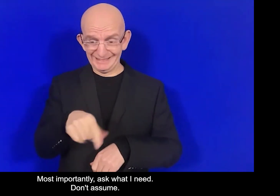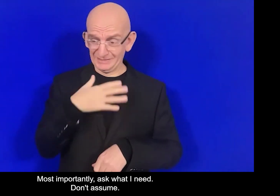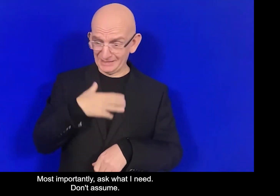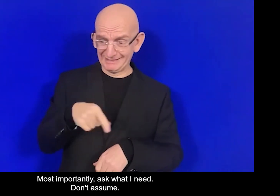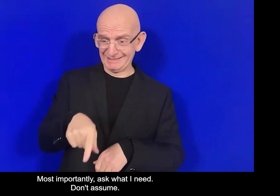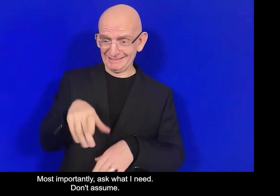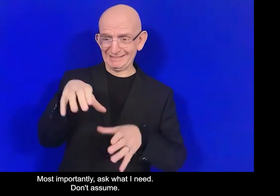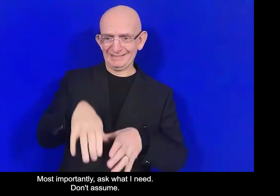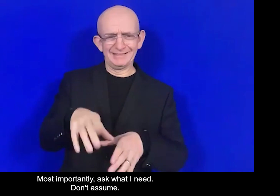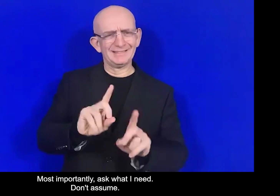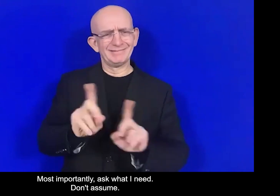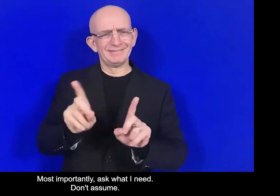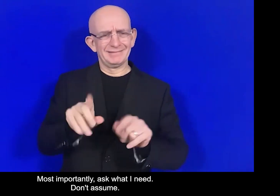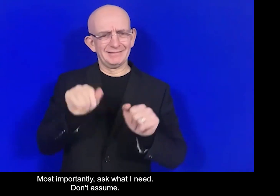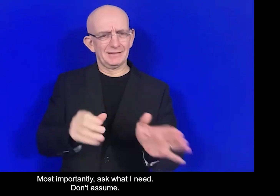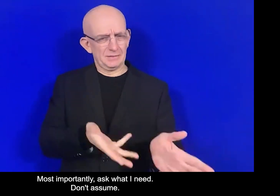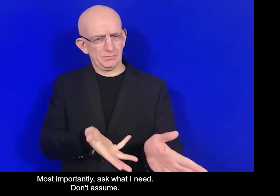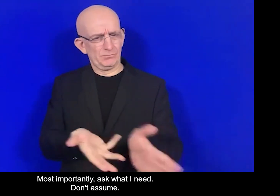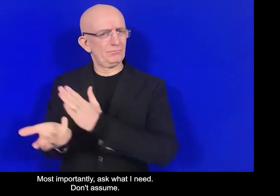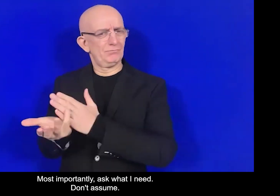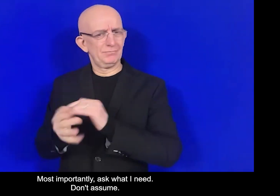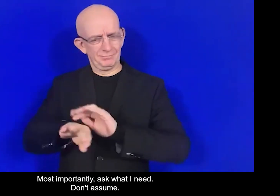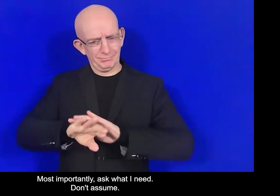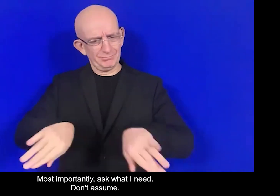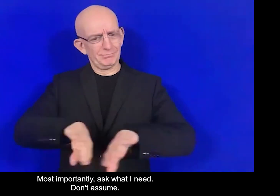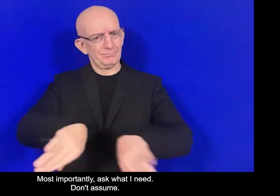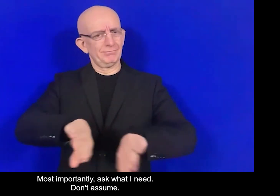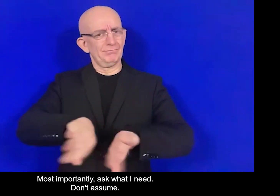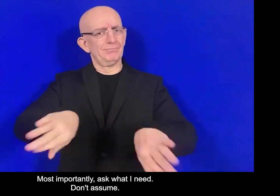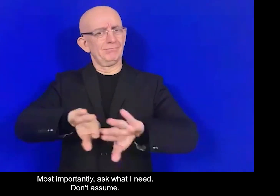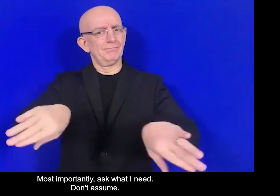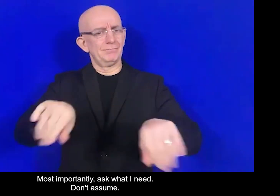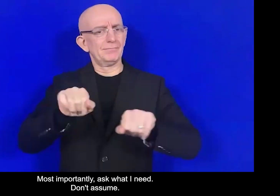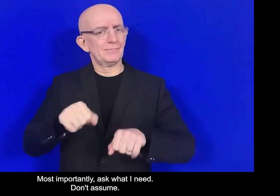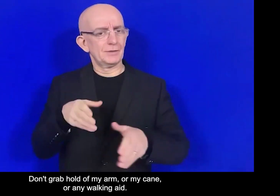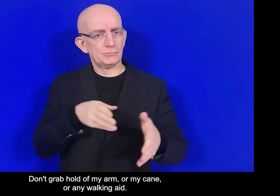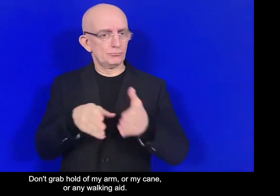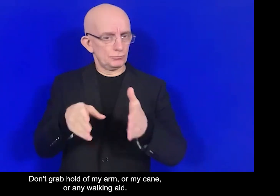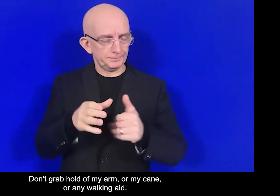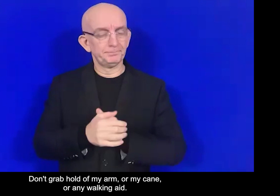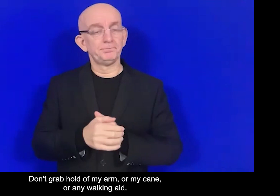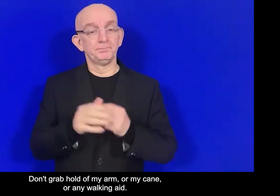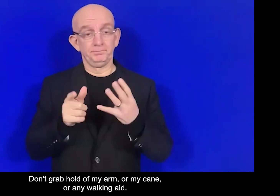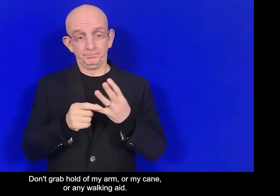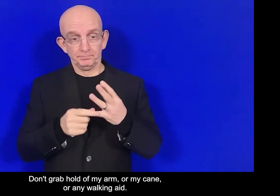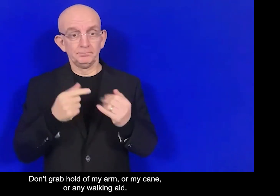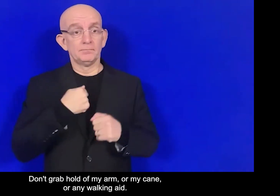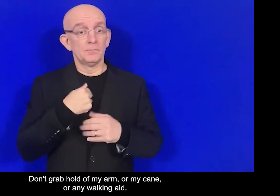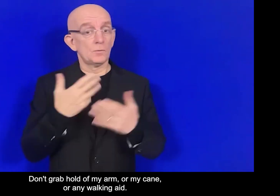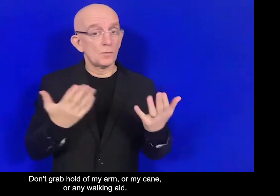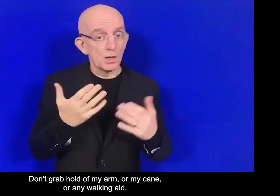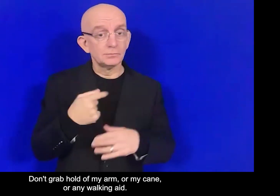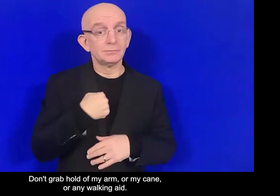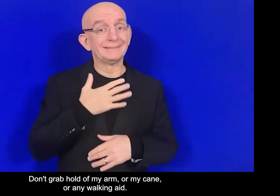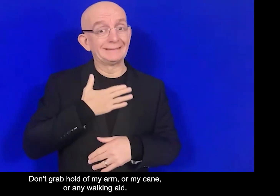Most importantly, ask what I need. Don't assume. Don't grab hold of my arm or